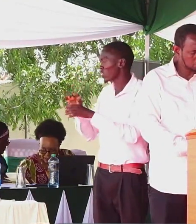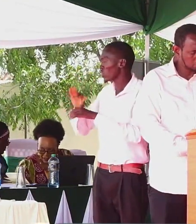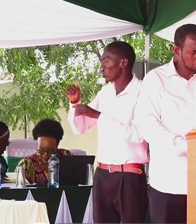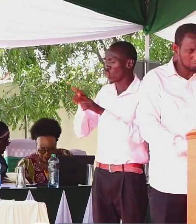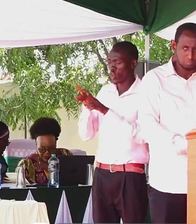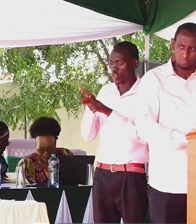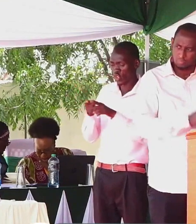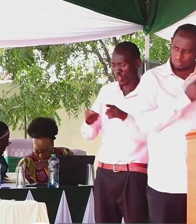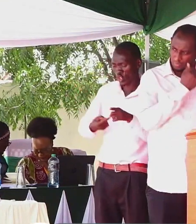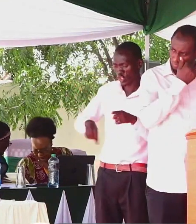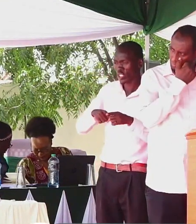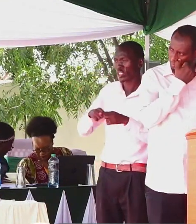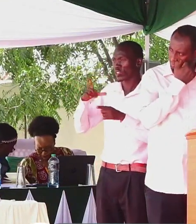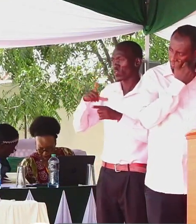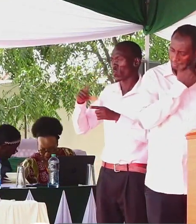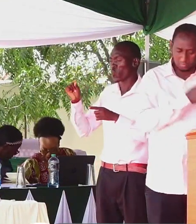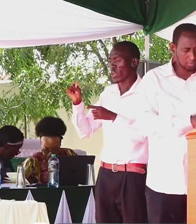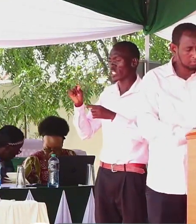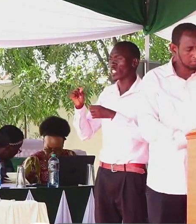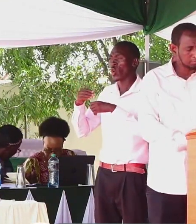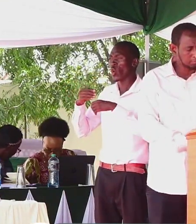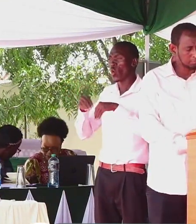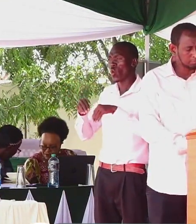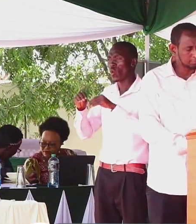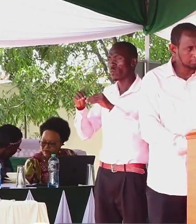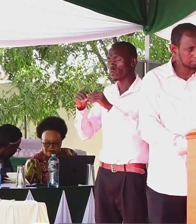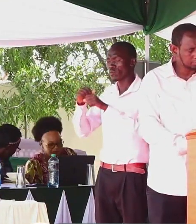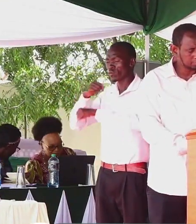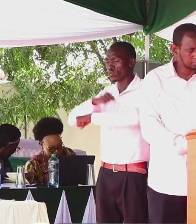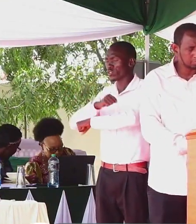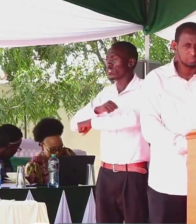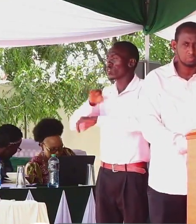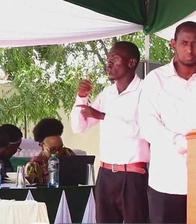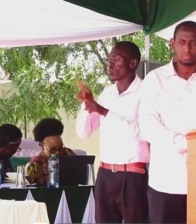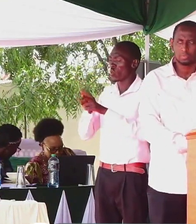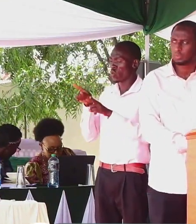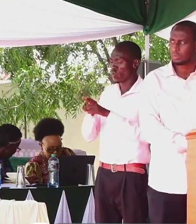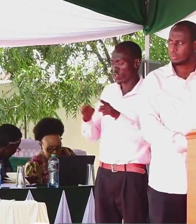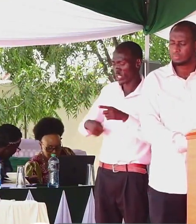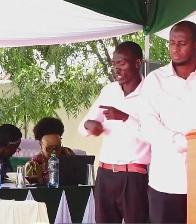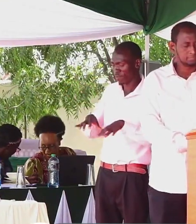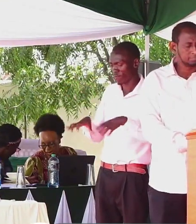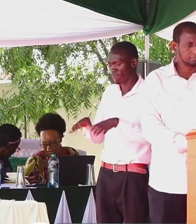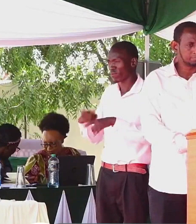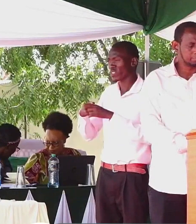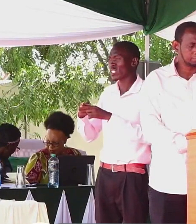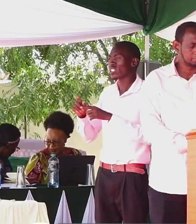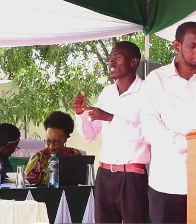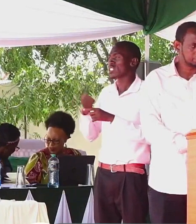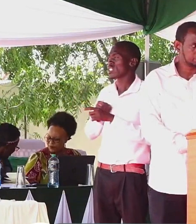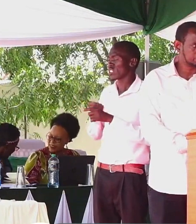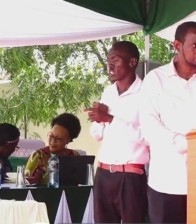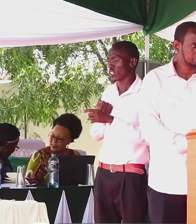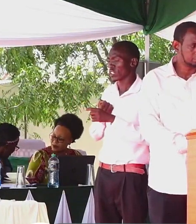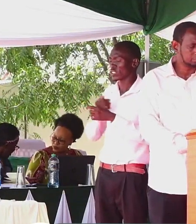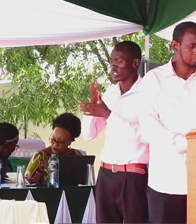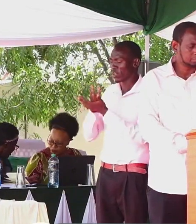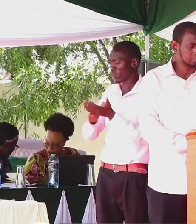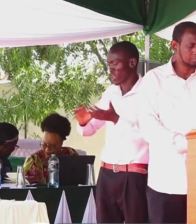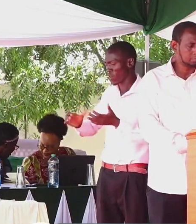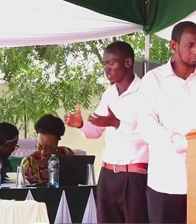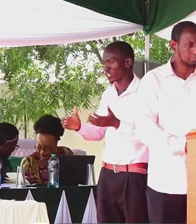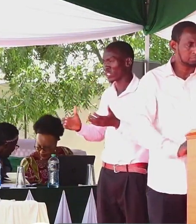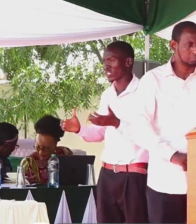and we want them to be model schools, and one of them we have done it in Masanani Girls. That is one of our sub-counties in